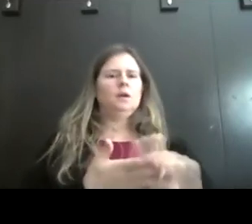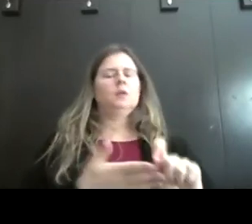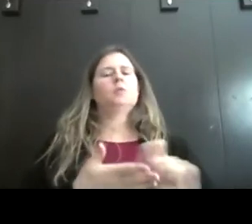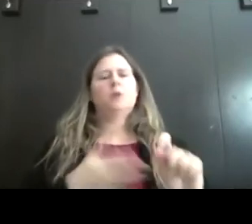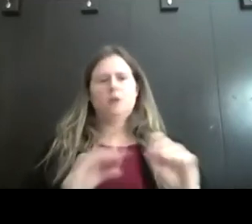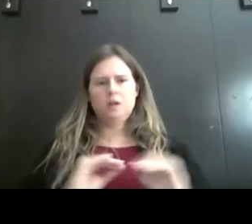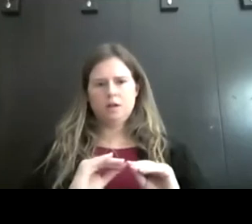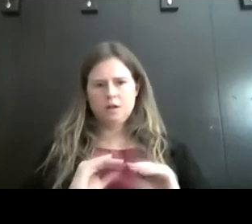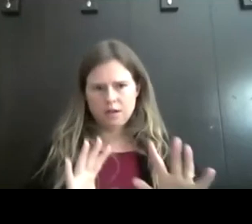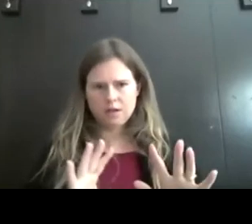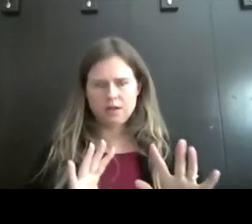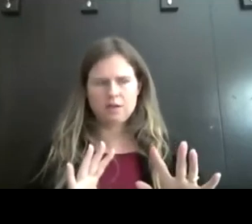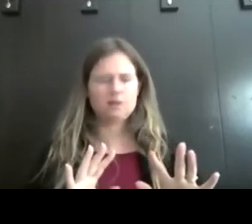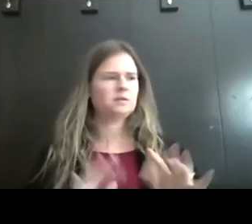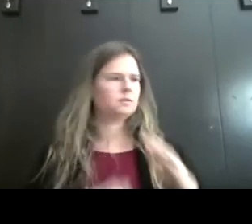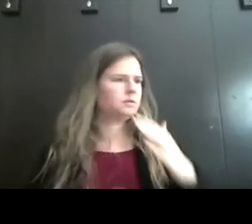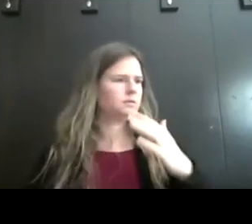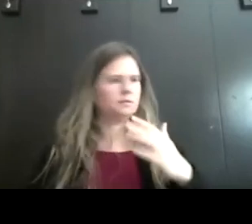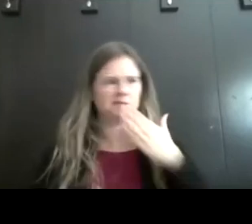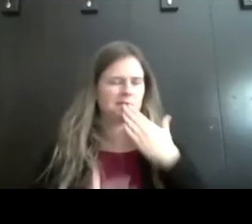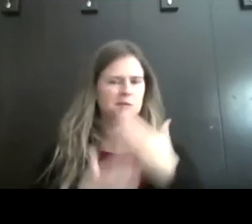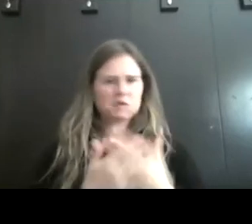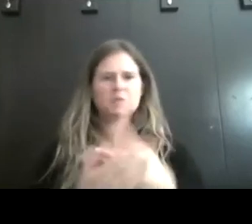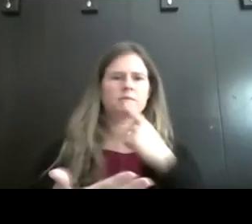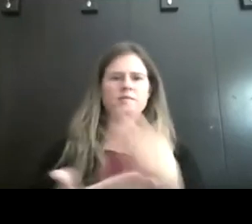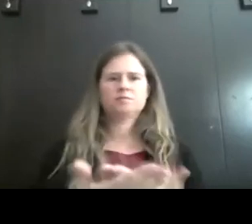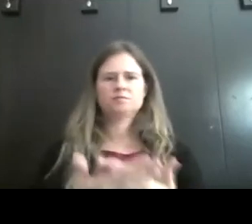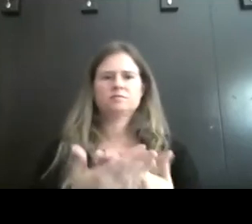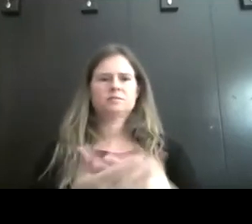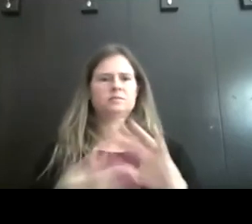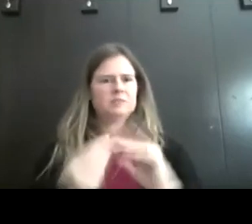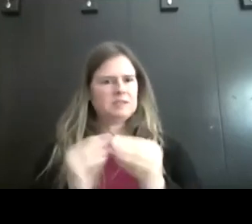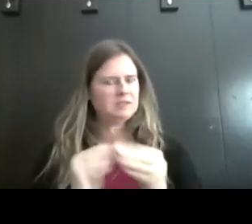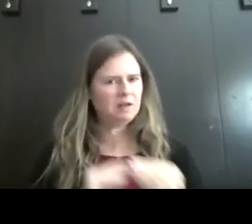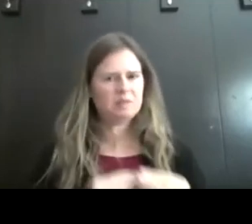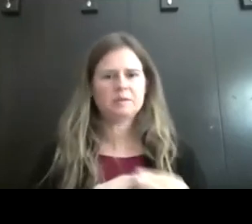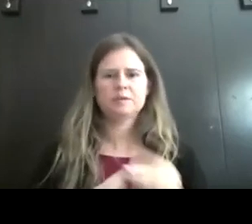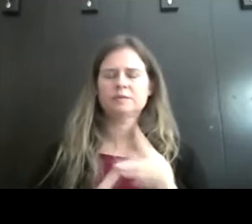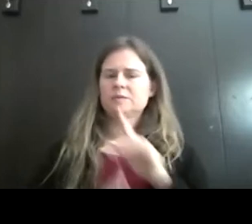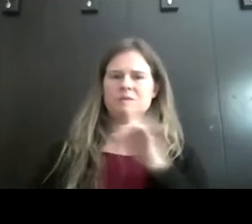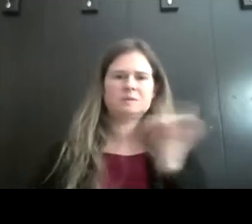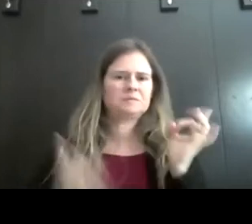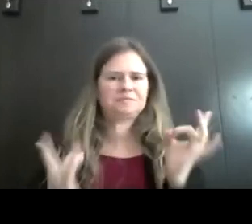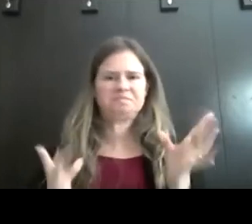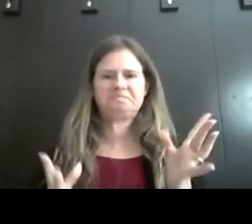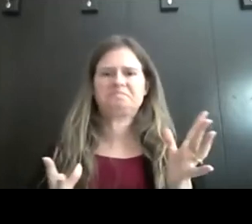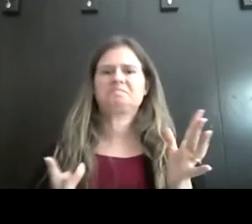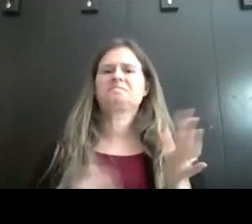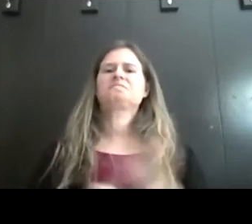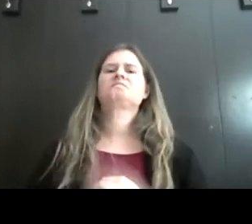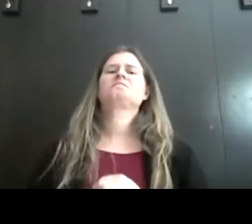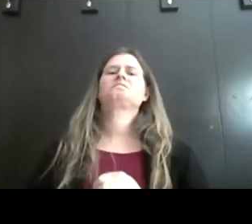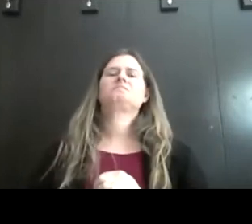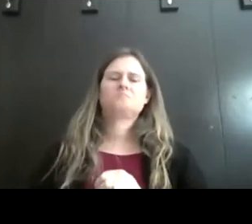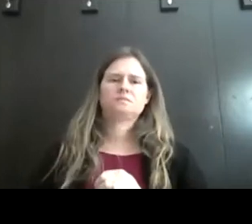can back up all his facts and all the numbers, which are extremely gruesome. It's a book that there